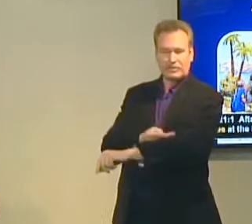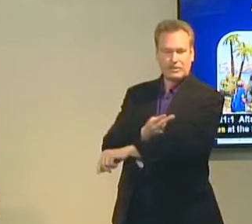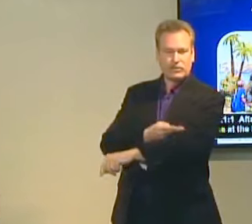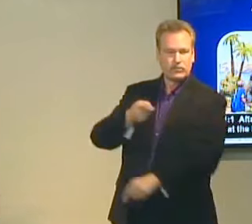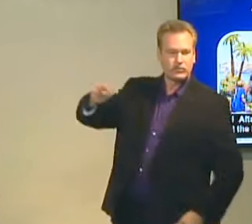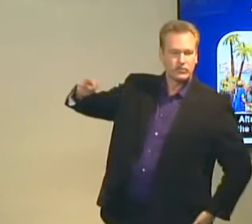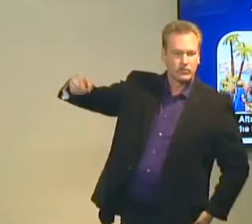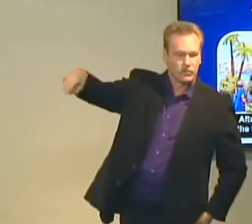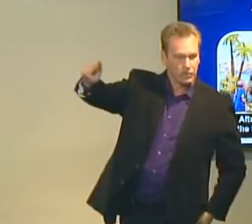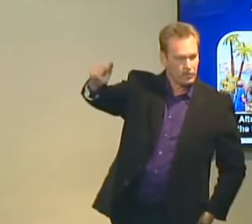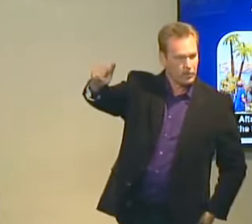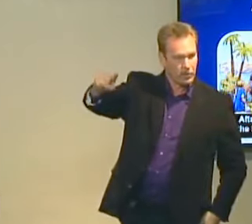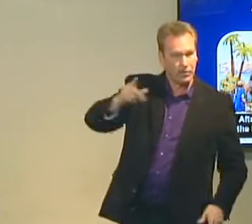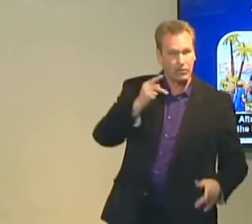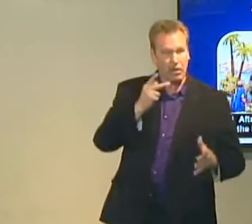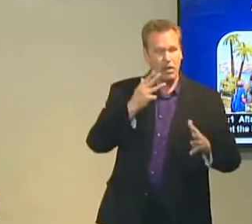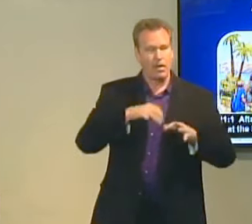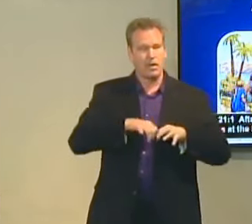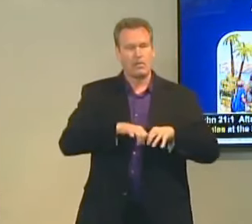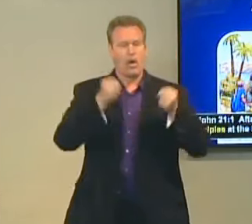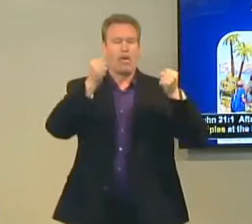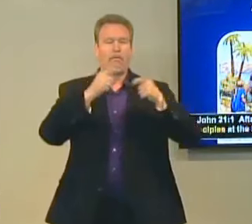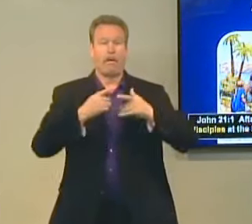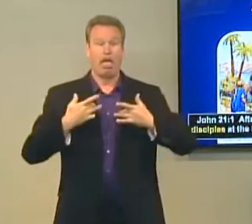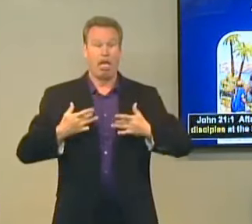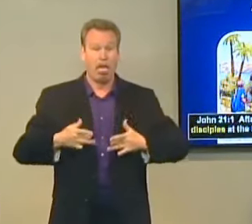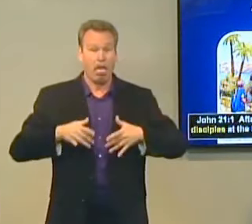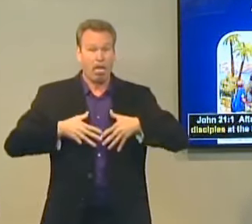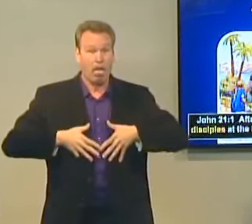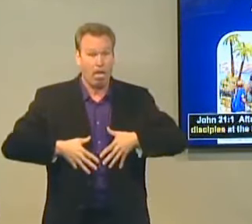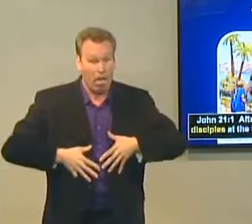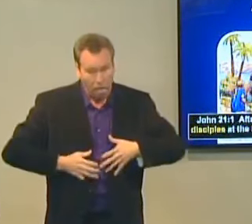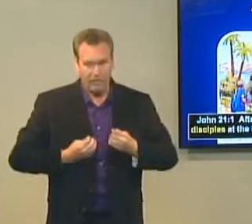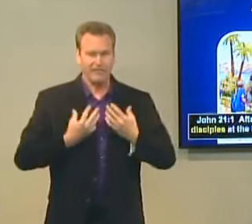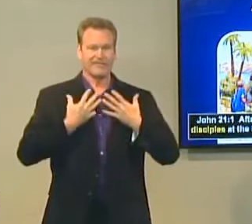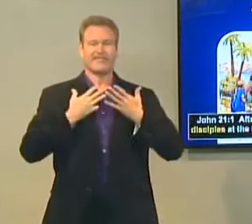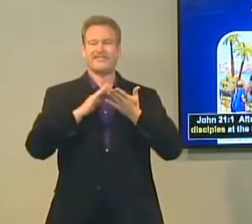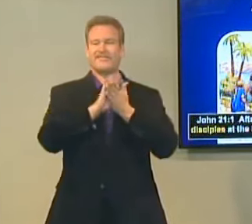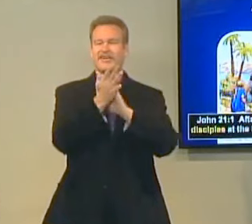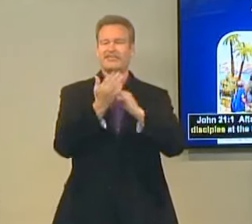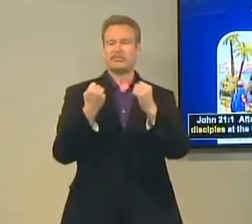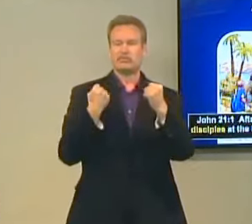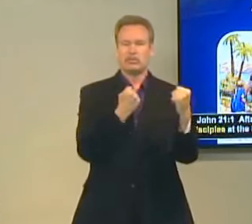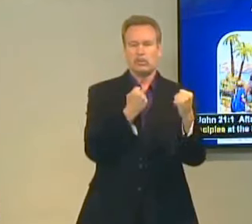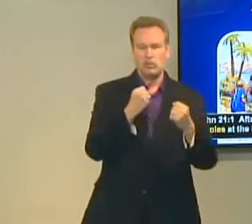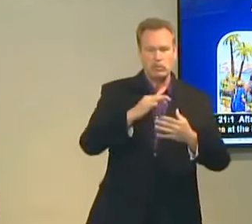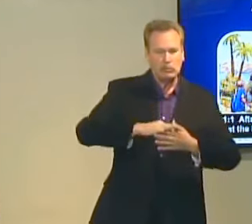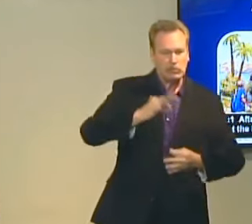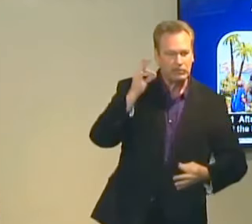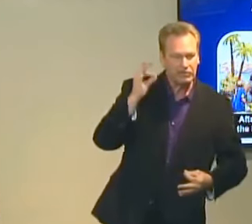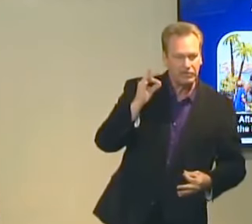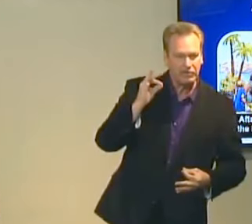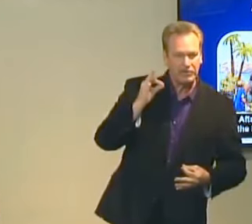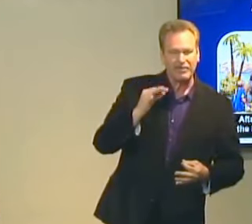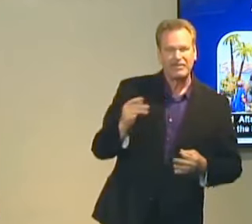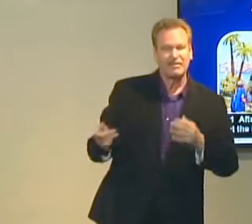And when Jesus said to him. Then feed my sheep. You know. All the depression. And the sorrow. That Peter. Could